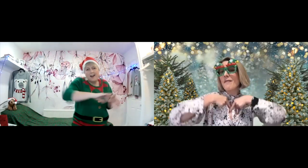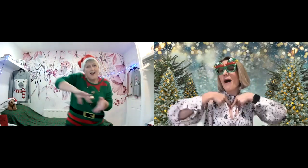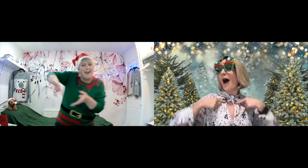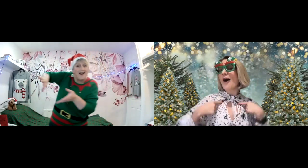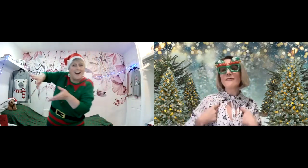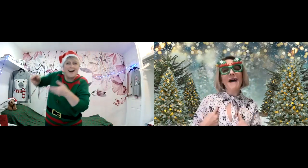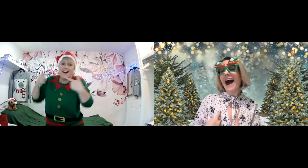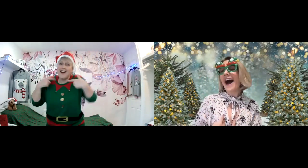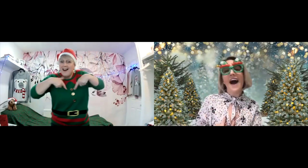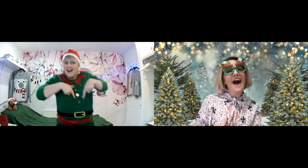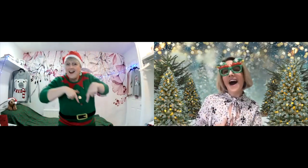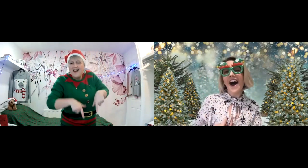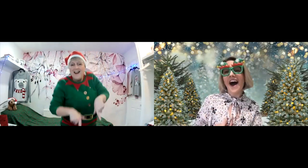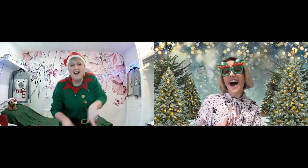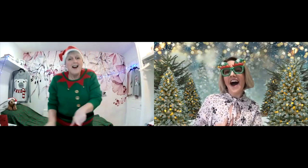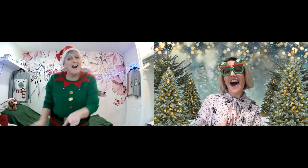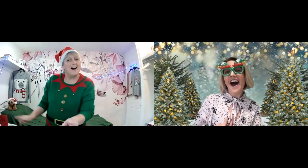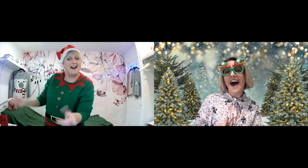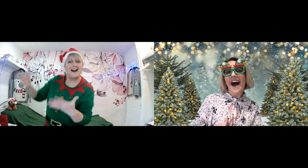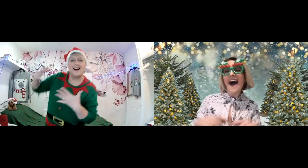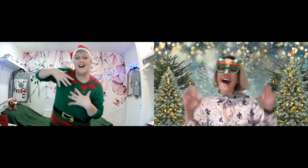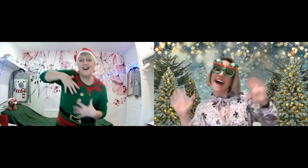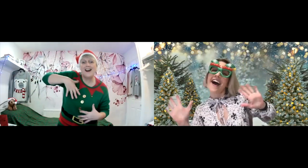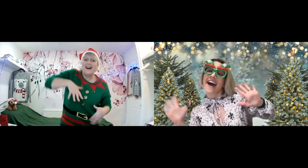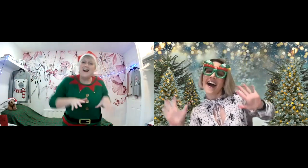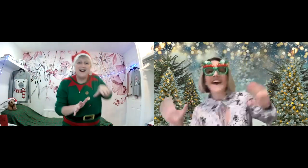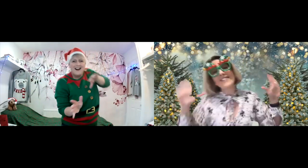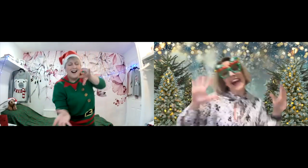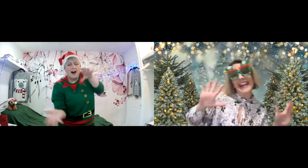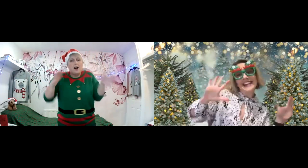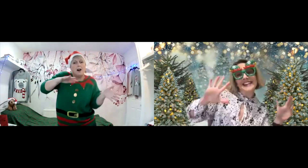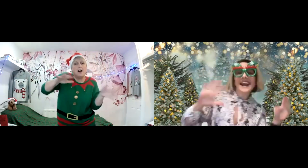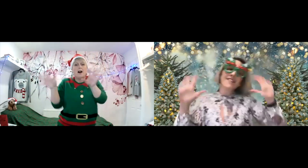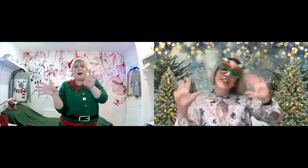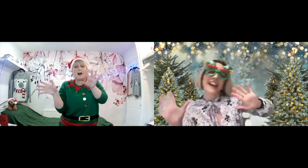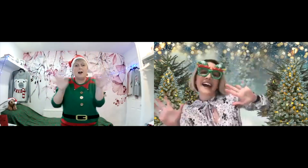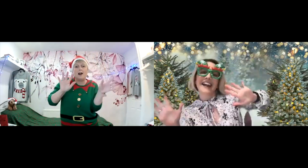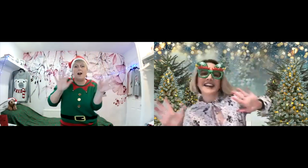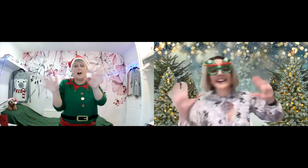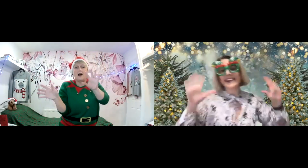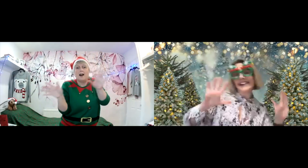Feliz Navidad.